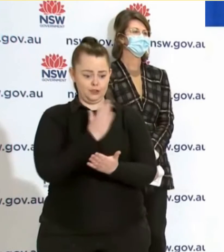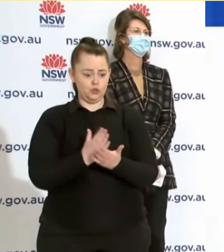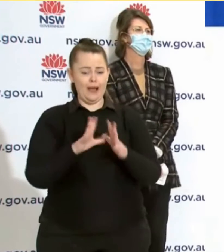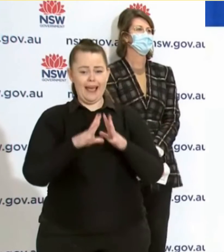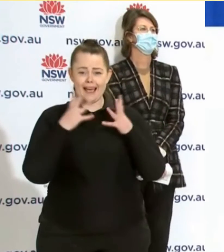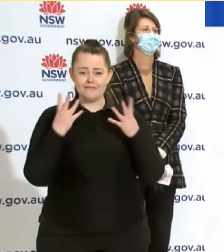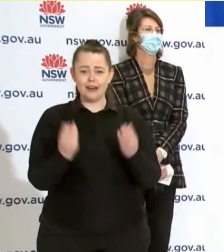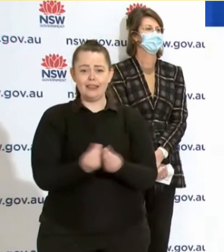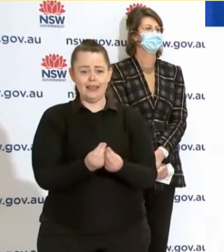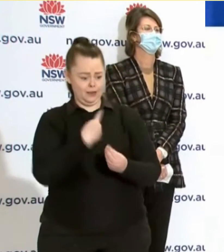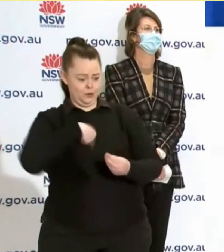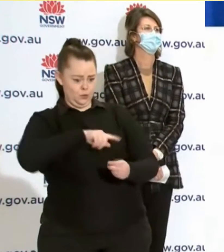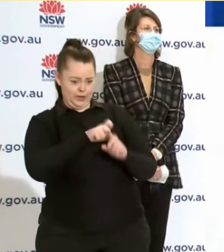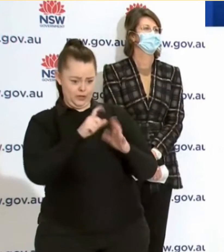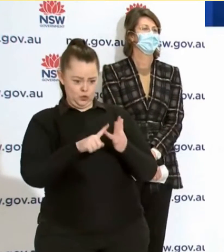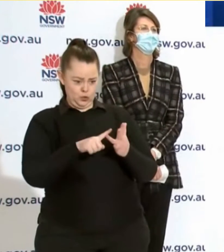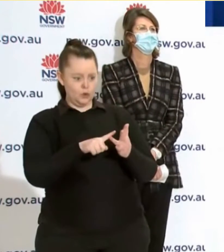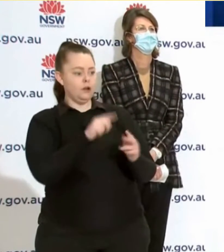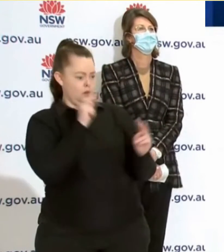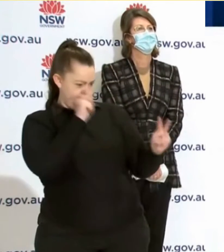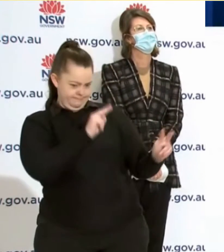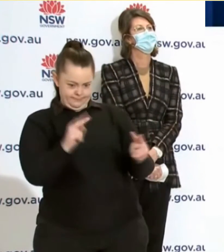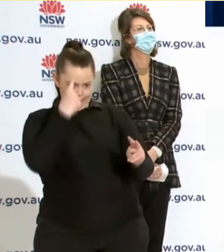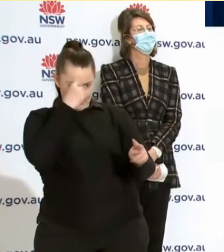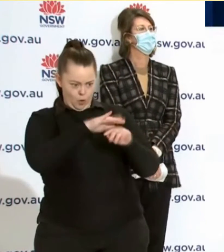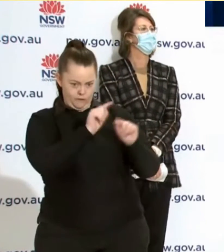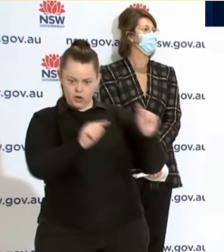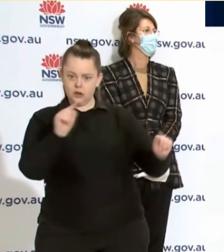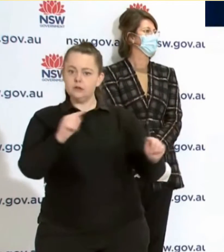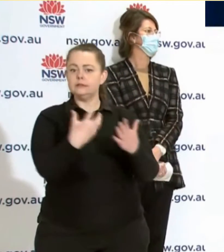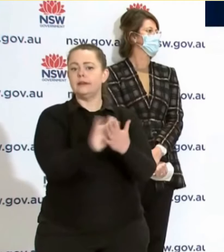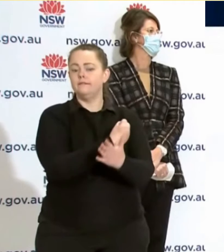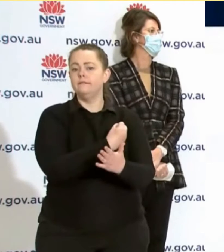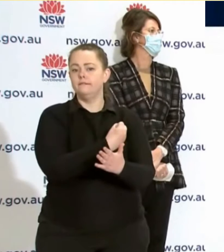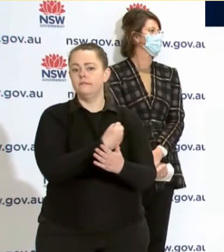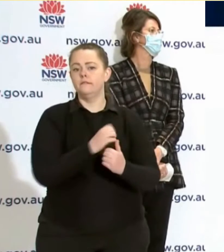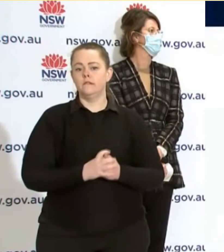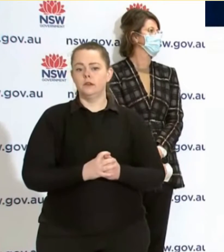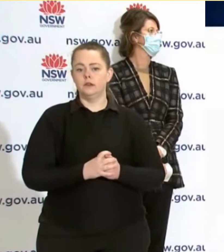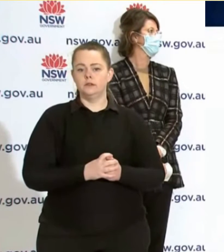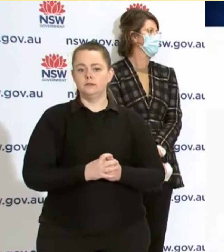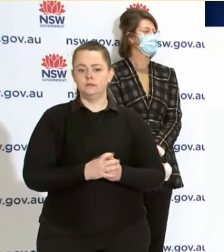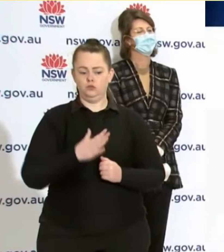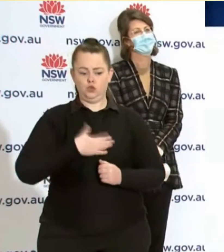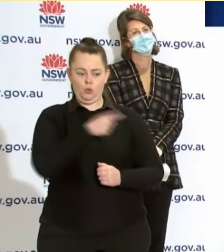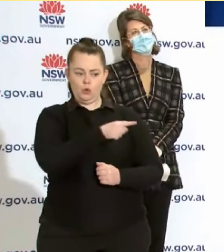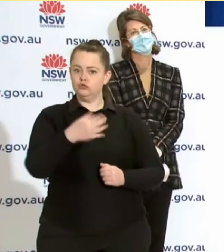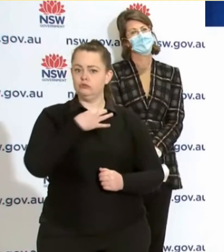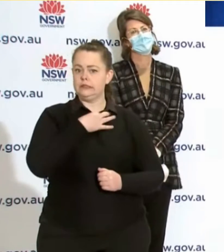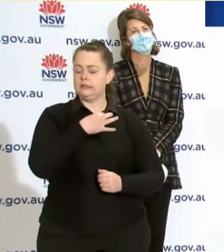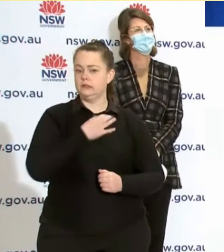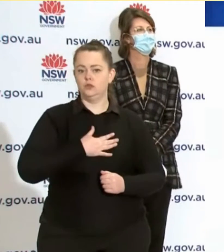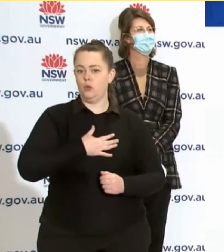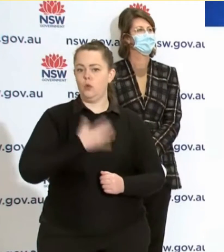way. New South Wales will never compromise the health and safety of our citizens, but we also have to accept that every stage of the